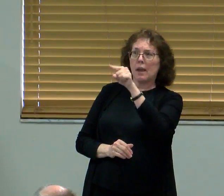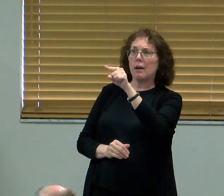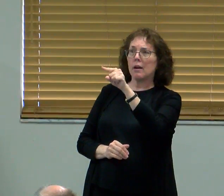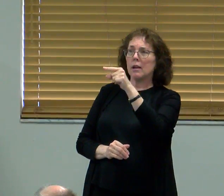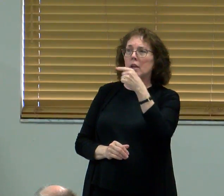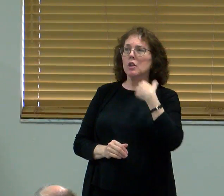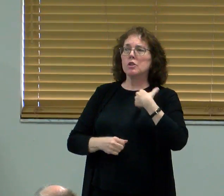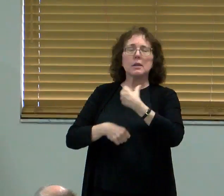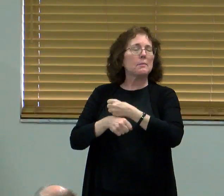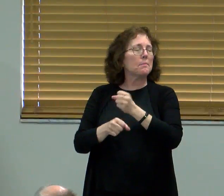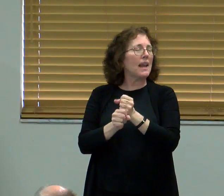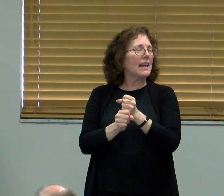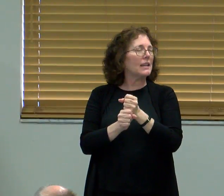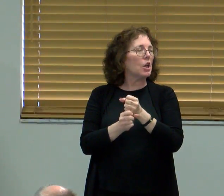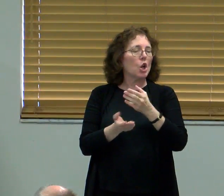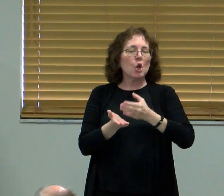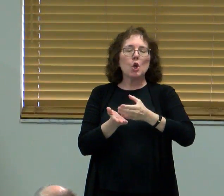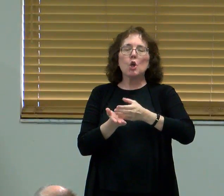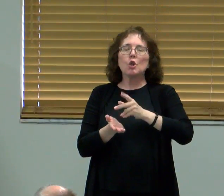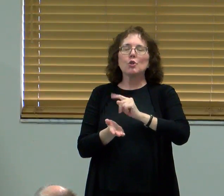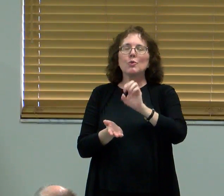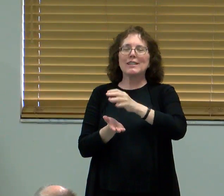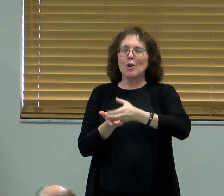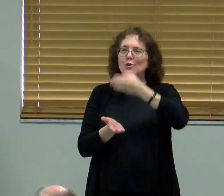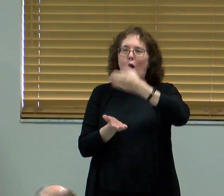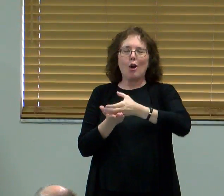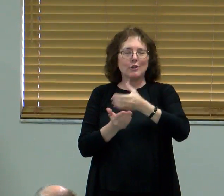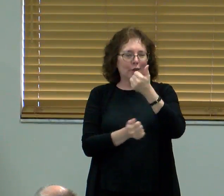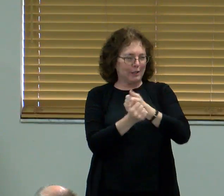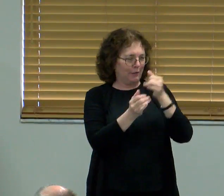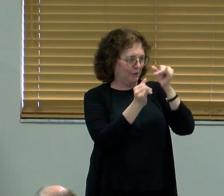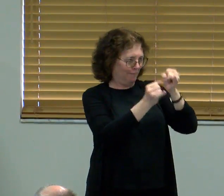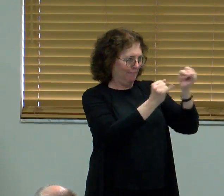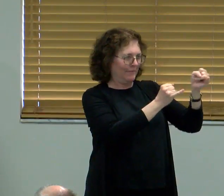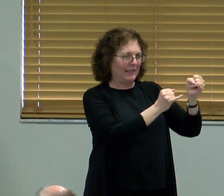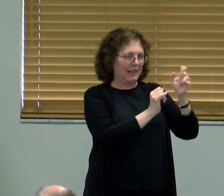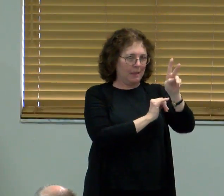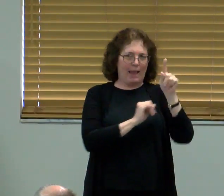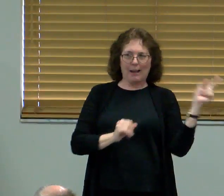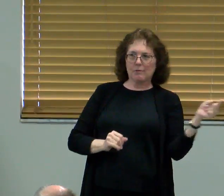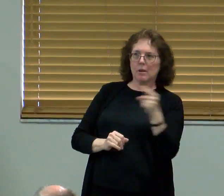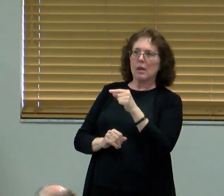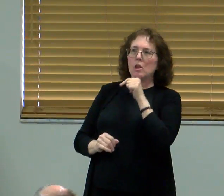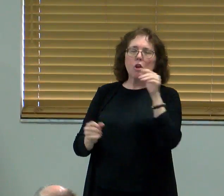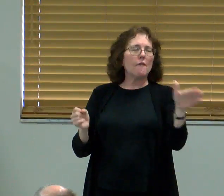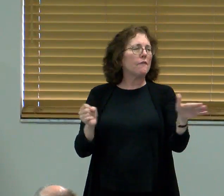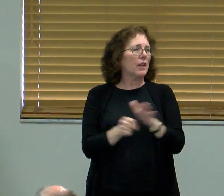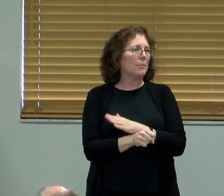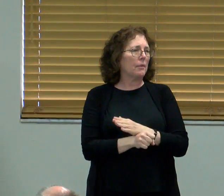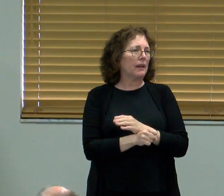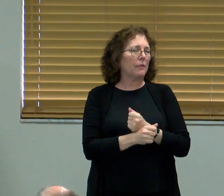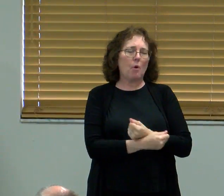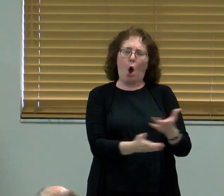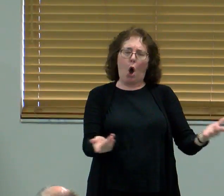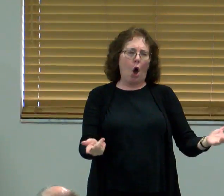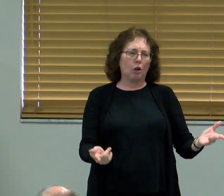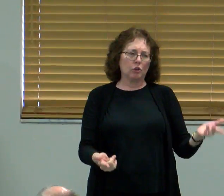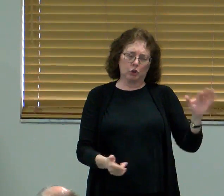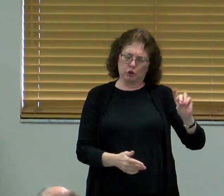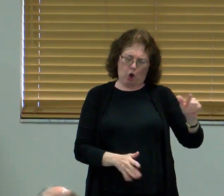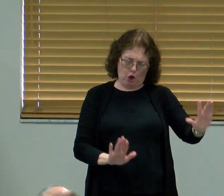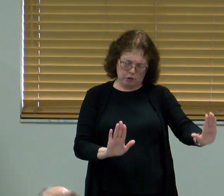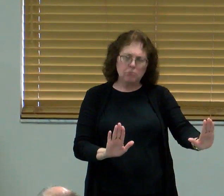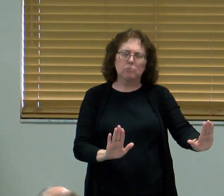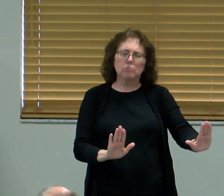one. They made treat jars, so there are treat jars for each of you in the back. Just don't fill them up and give all the treats to your dogs.